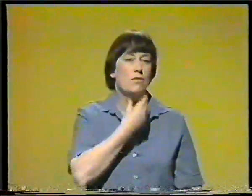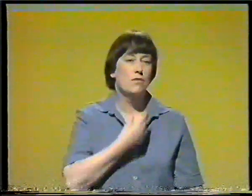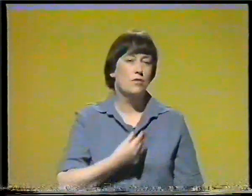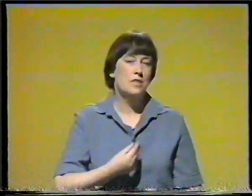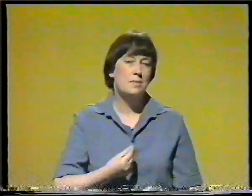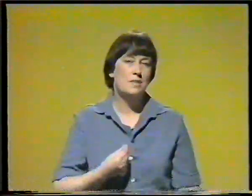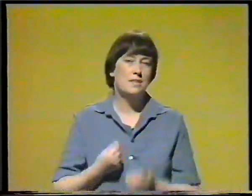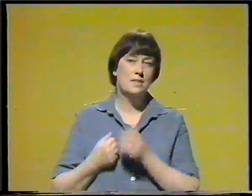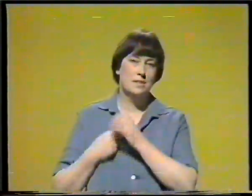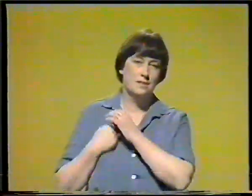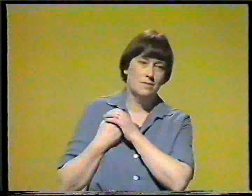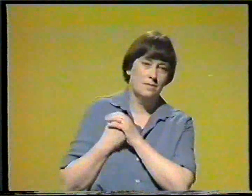Christmas.